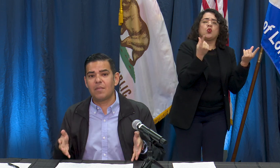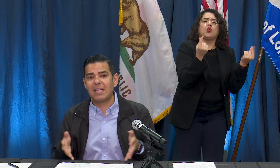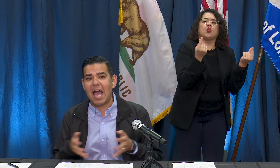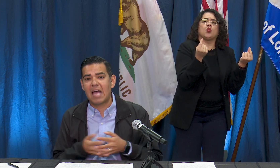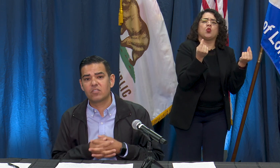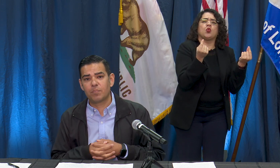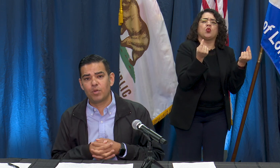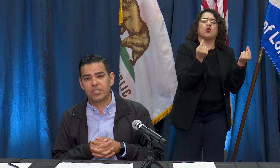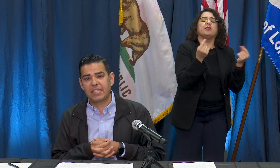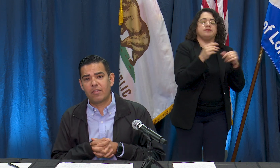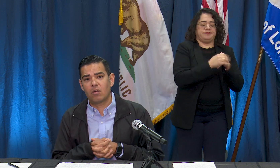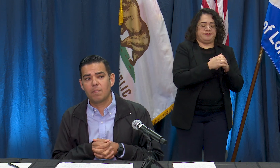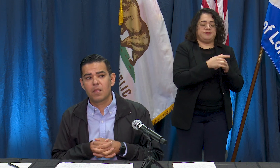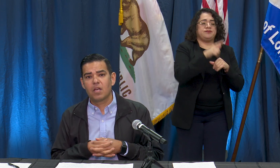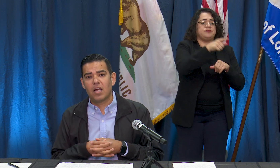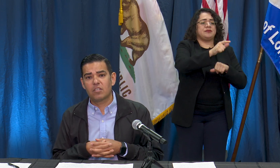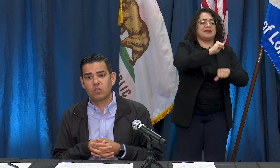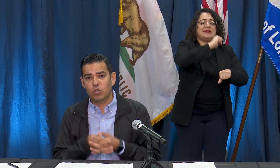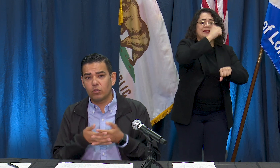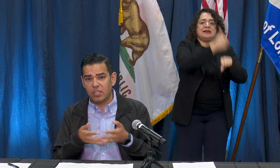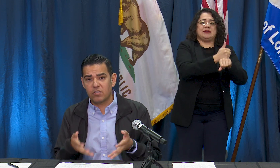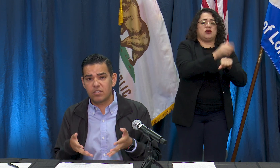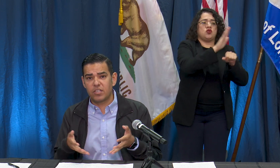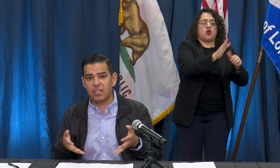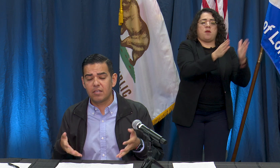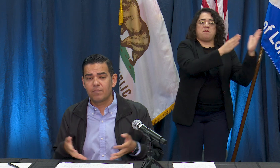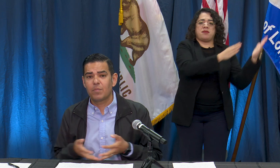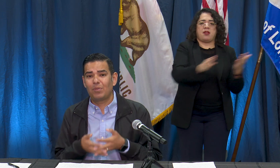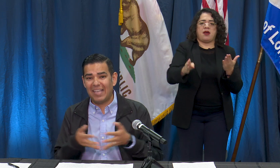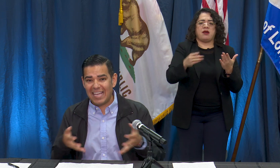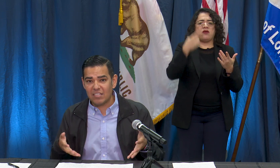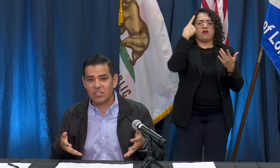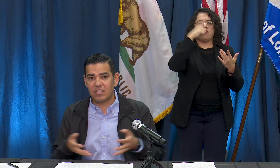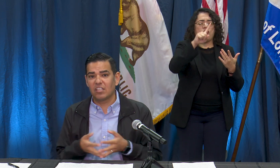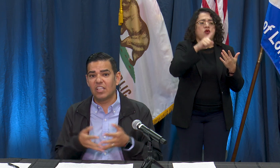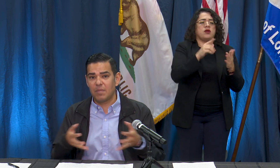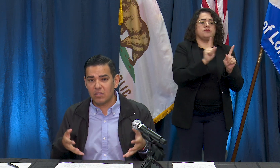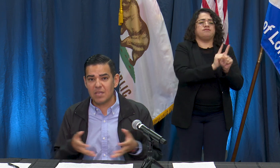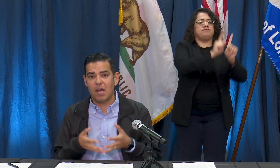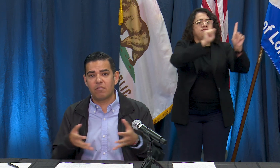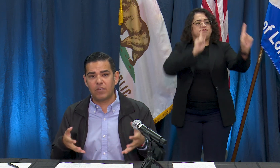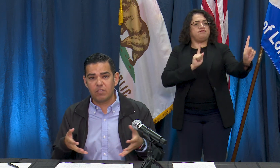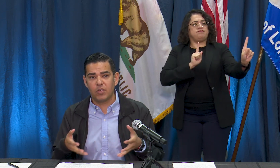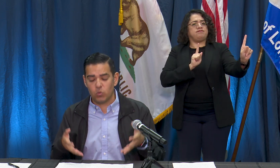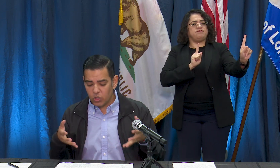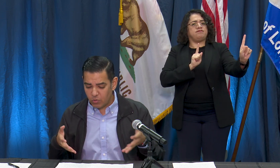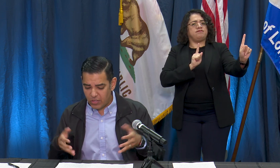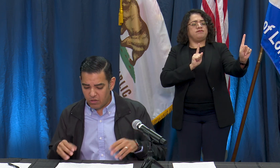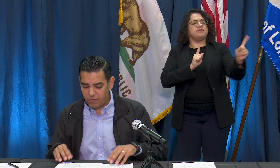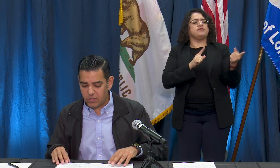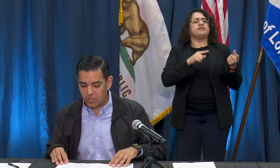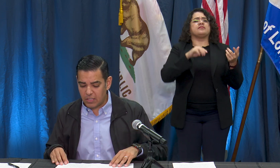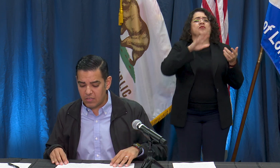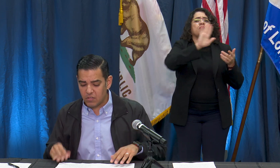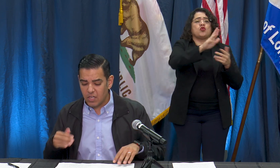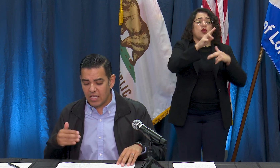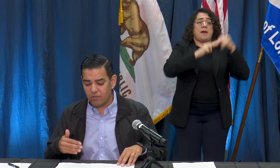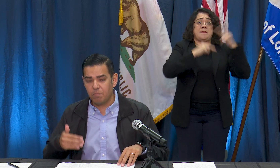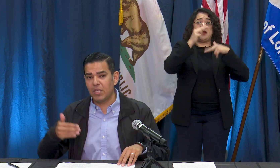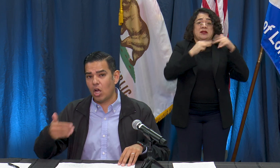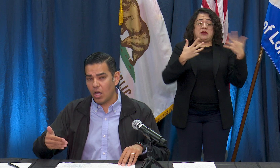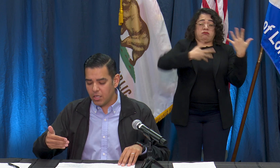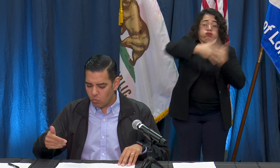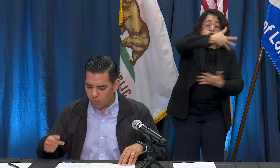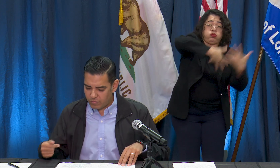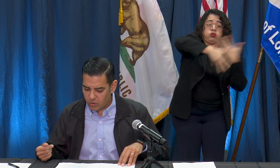Many are going to be asked to put together social distancing plans and to limit the amount of individuals within their facilities,